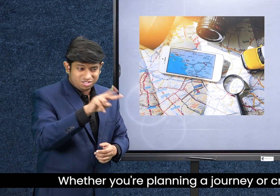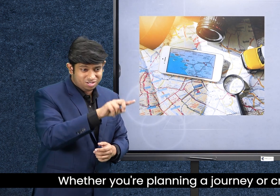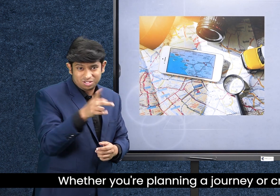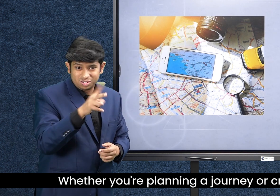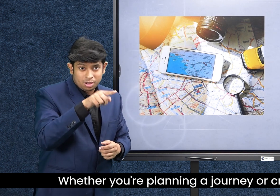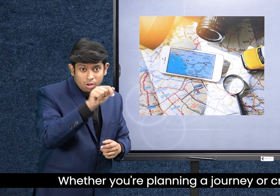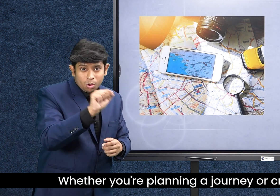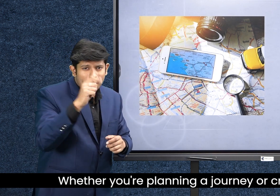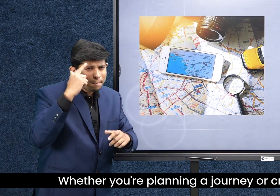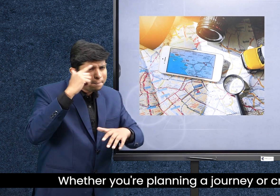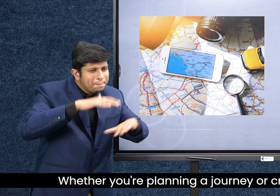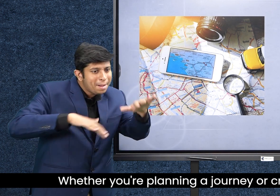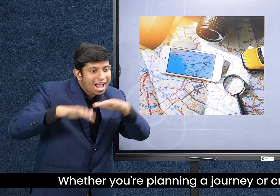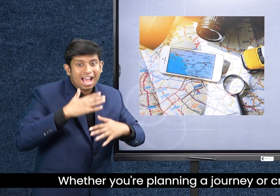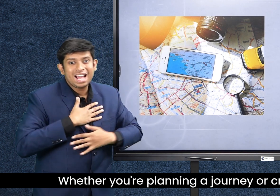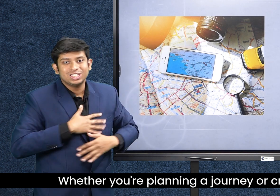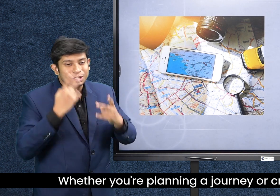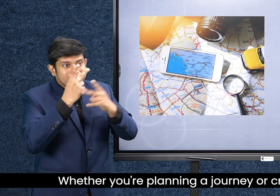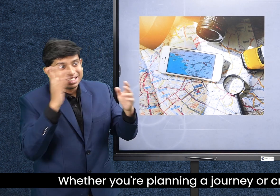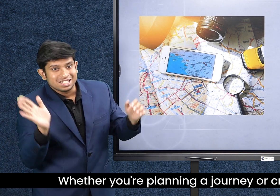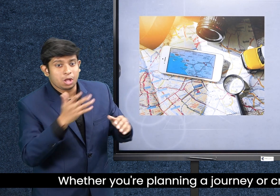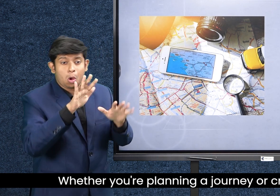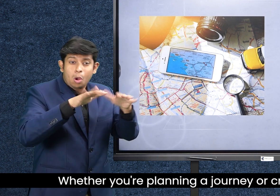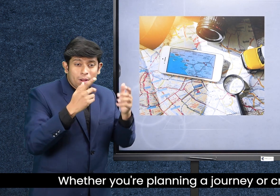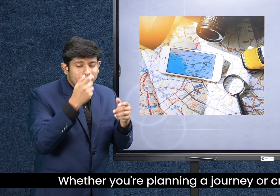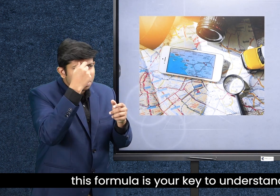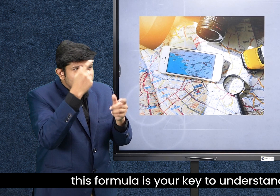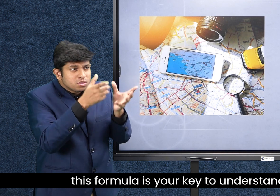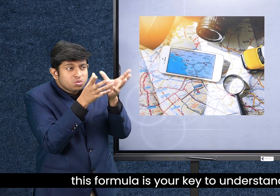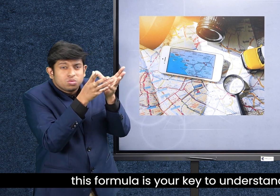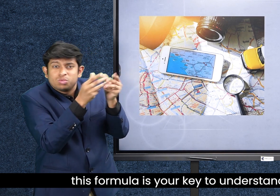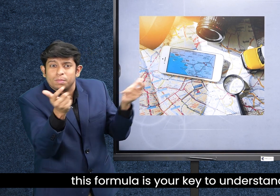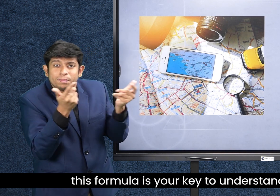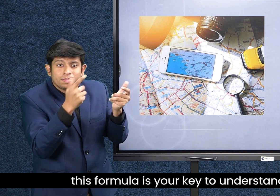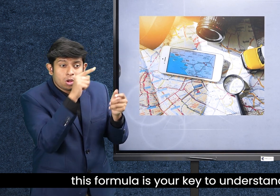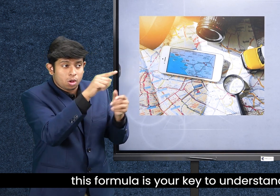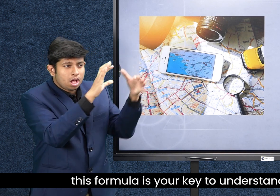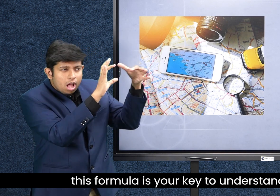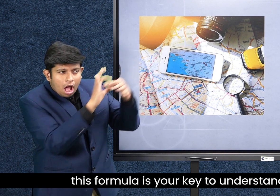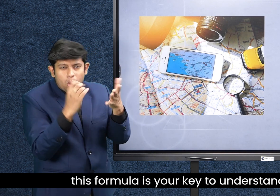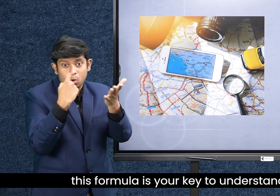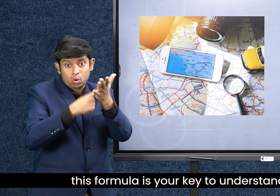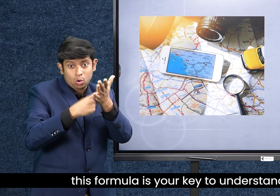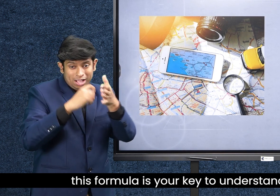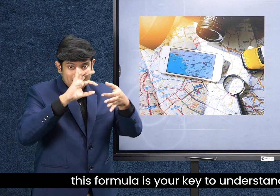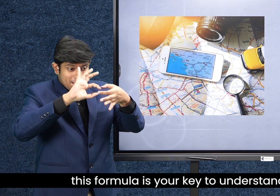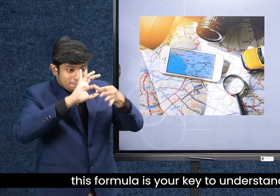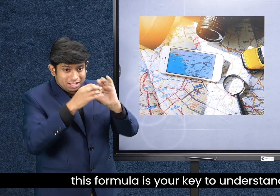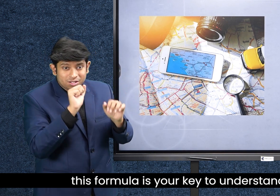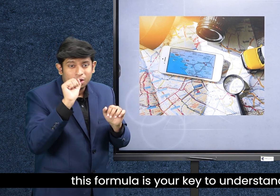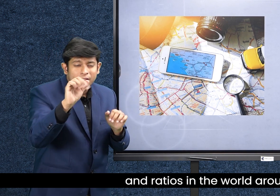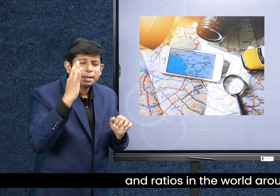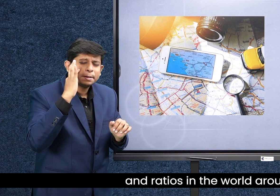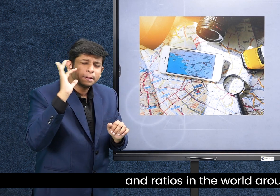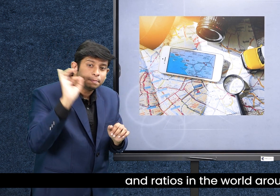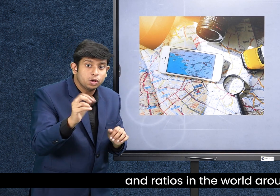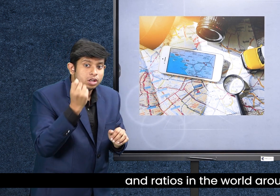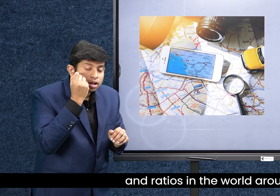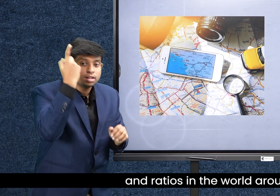Whether you are planning a journey or cracking a mystery, this formula is your key to understanding proportions and ratios in the